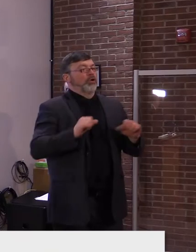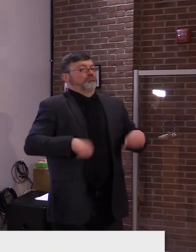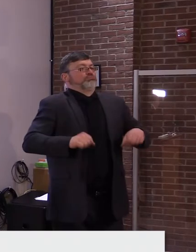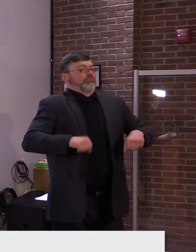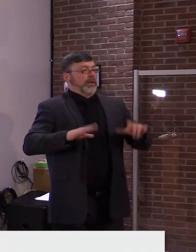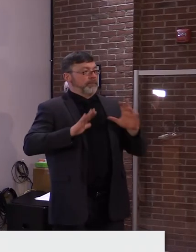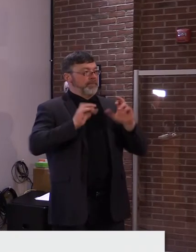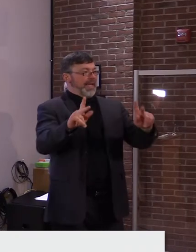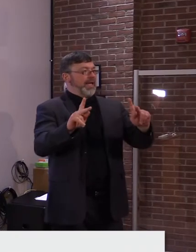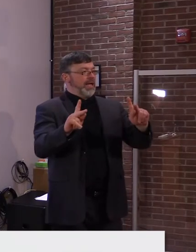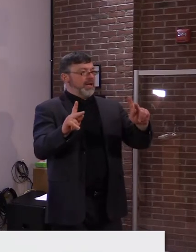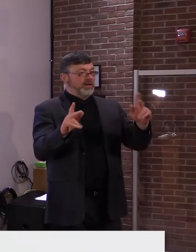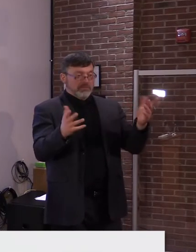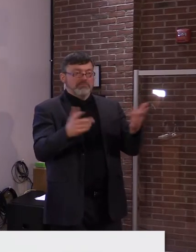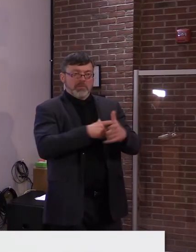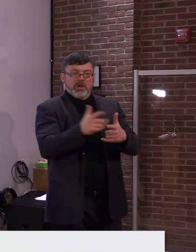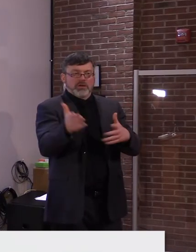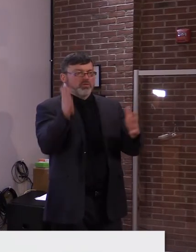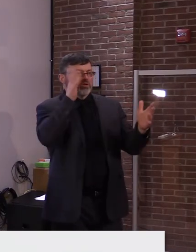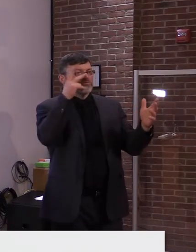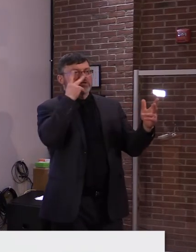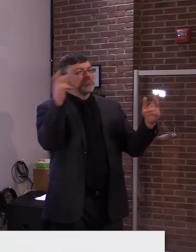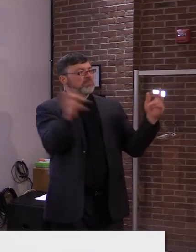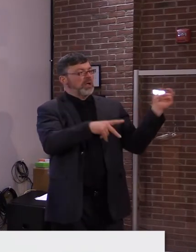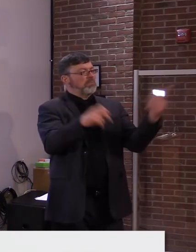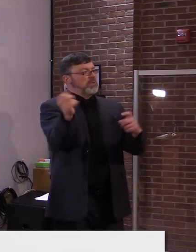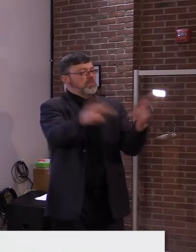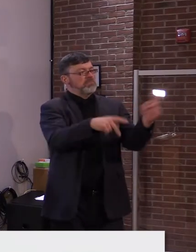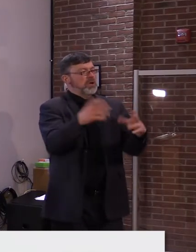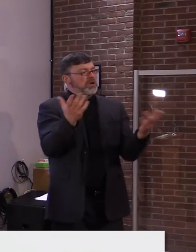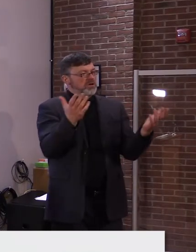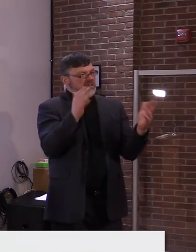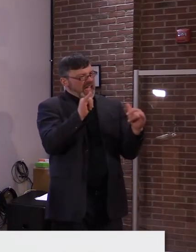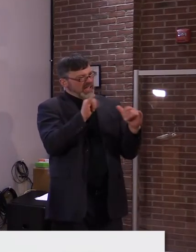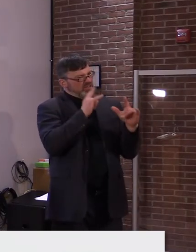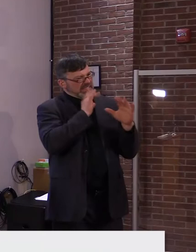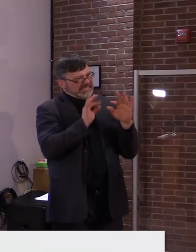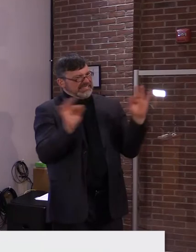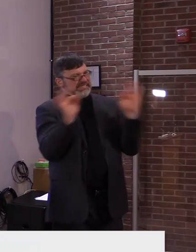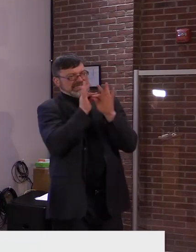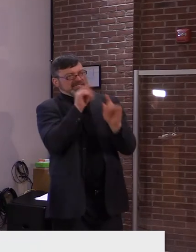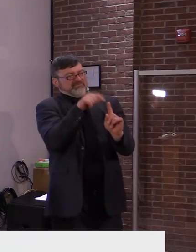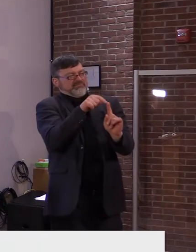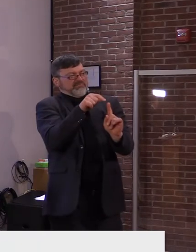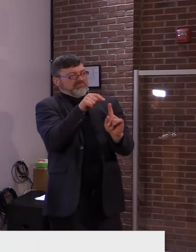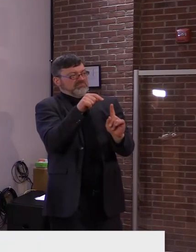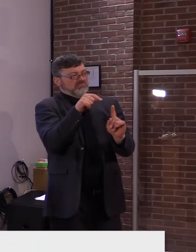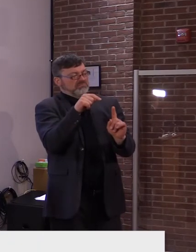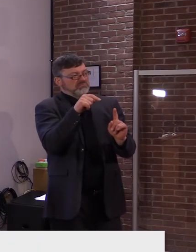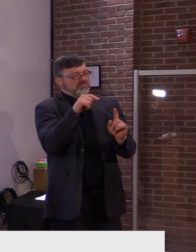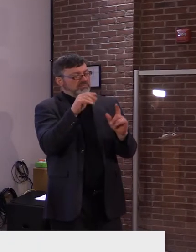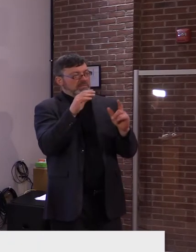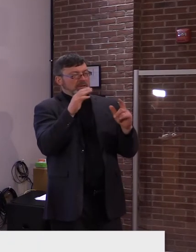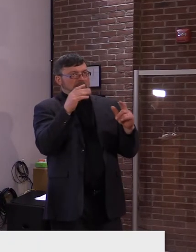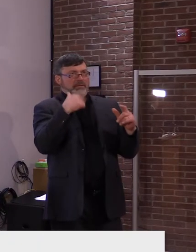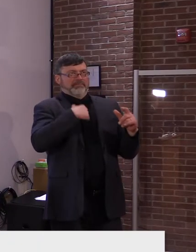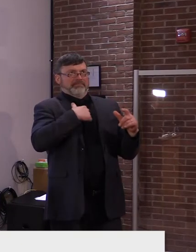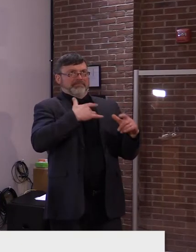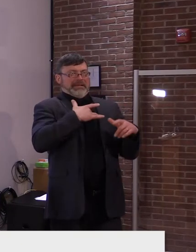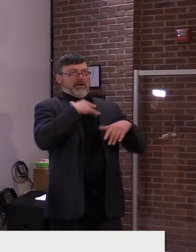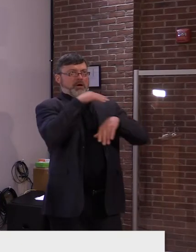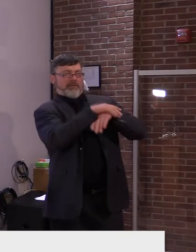normal sense is the key. That's the answer, and I believe we'll have that available to us by 4th of July.